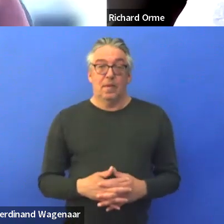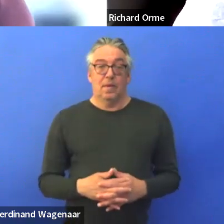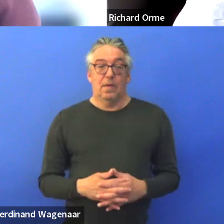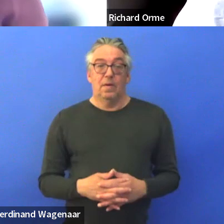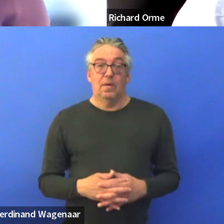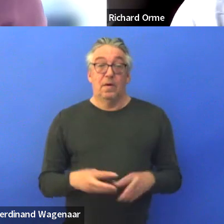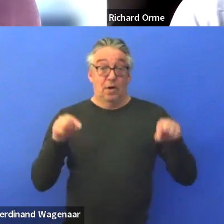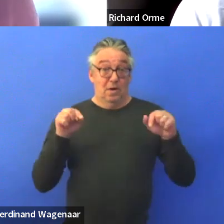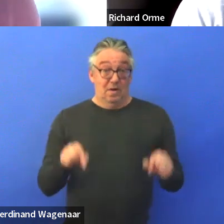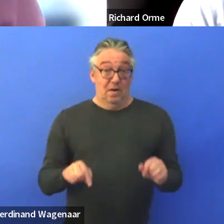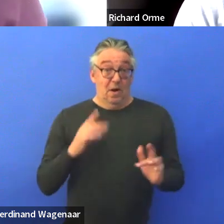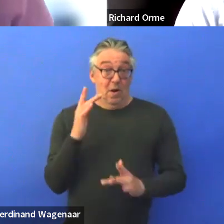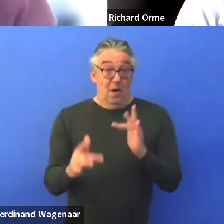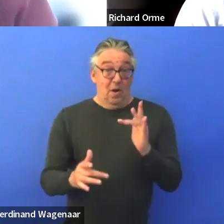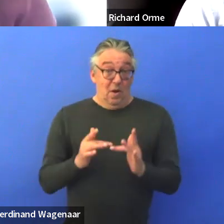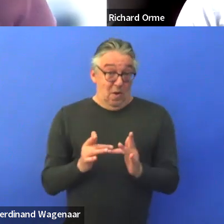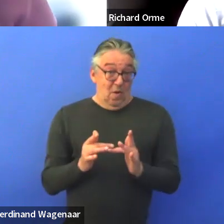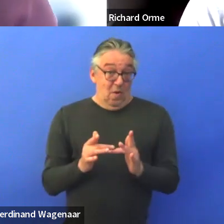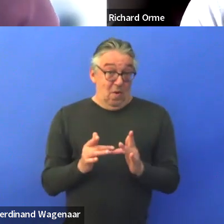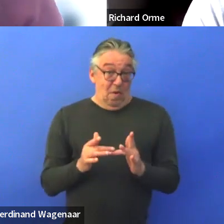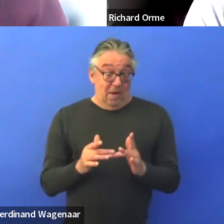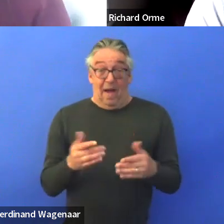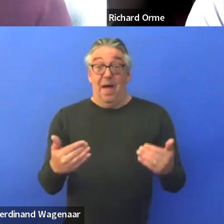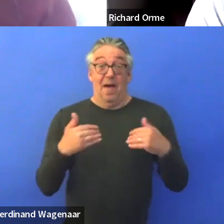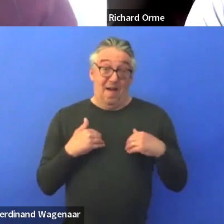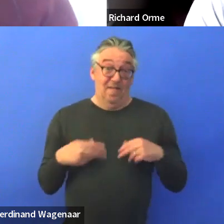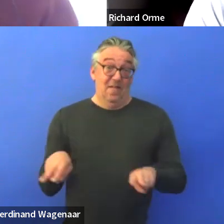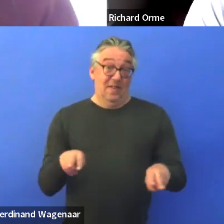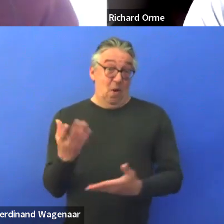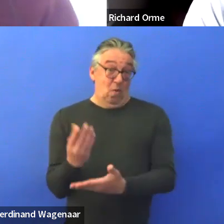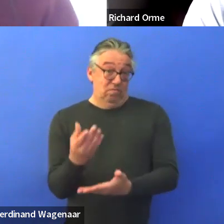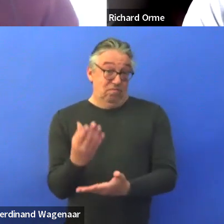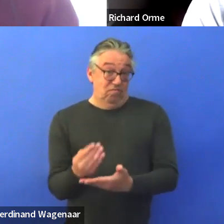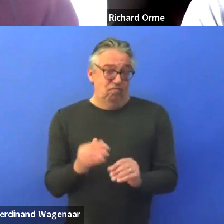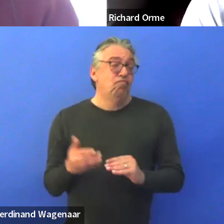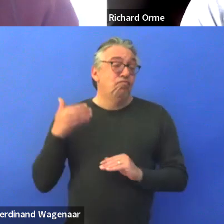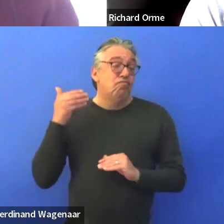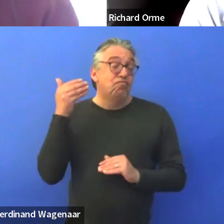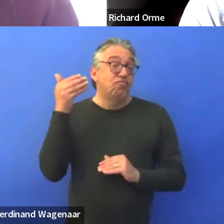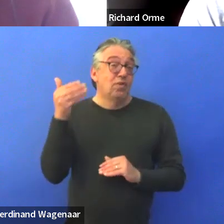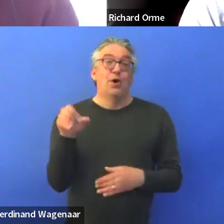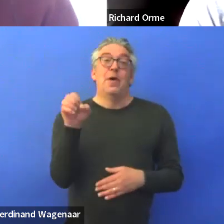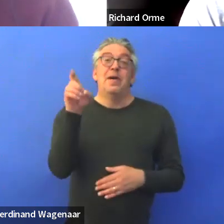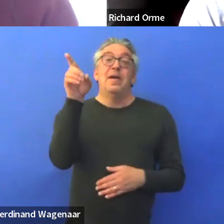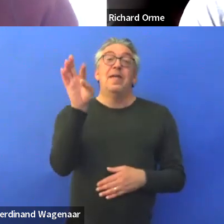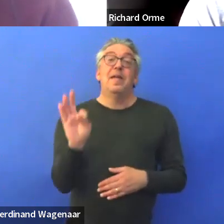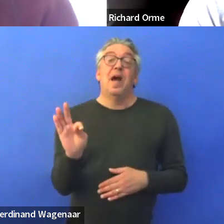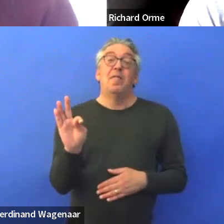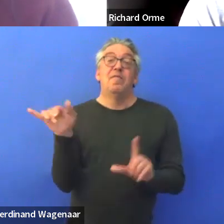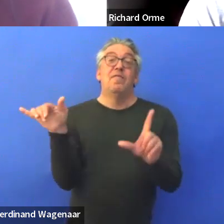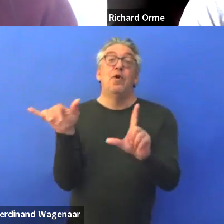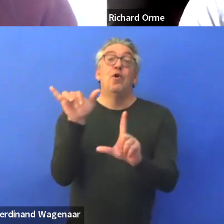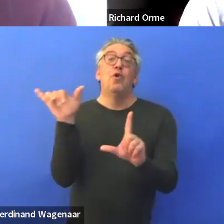This webinar, this training will be recorded and it will be made available on our YouTube